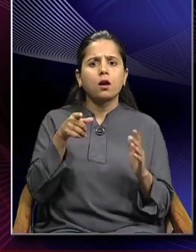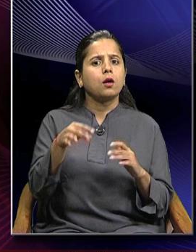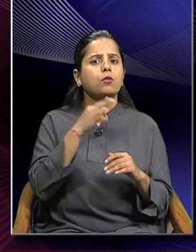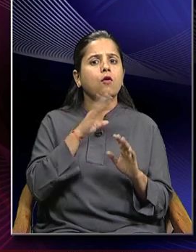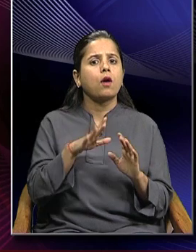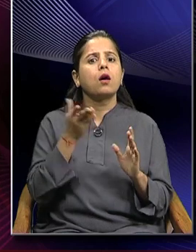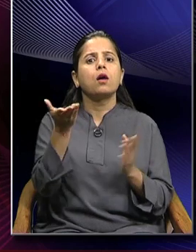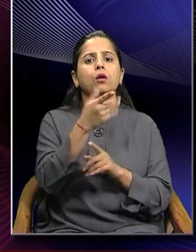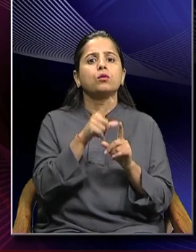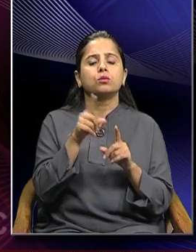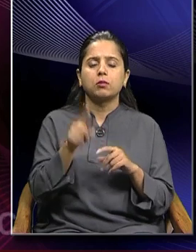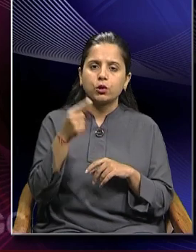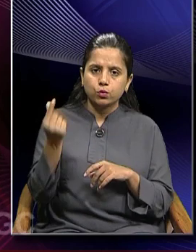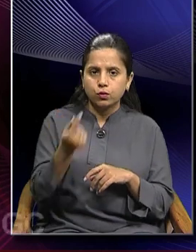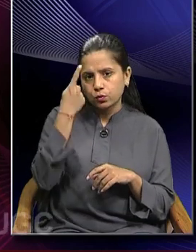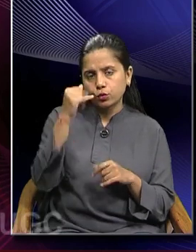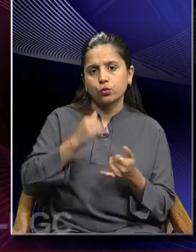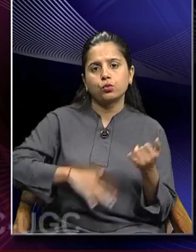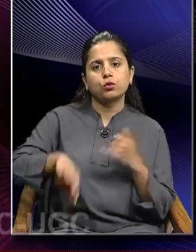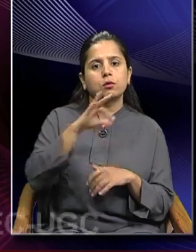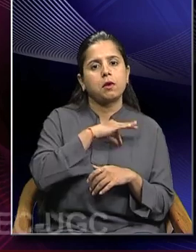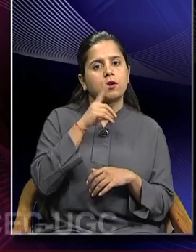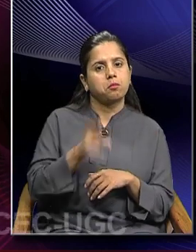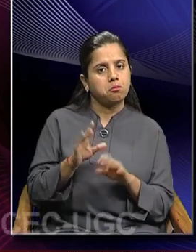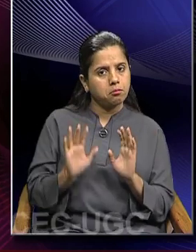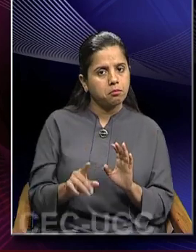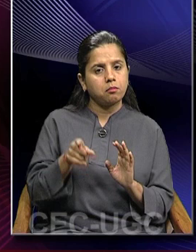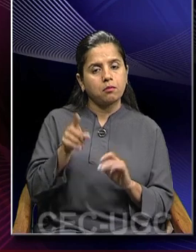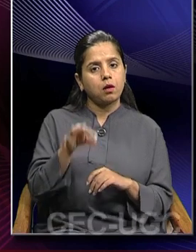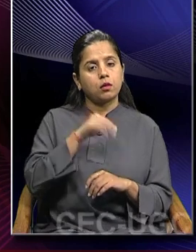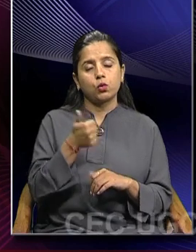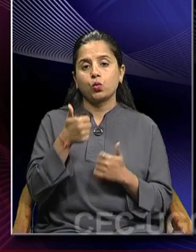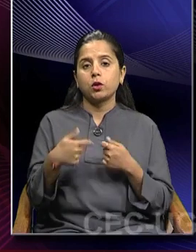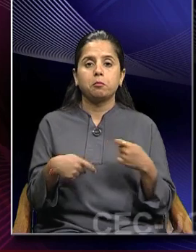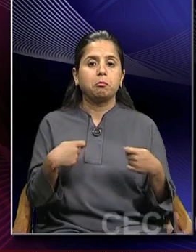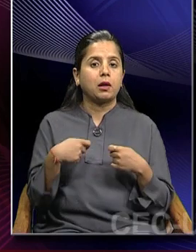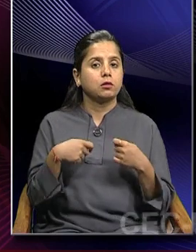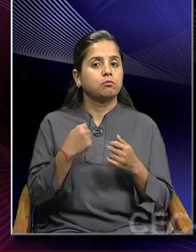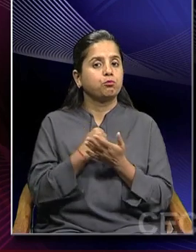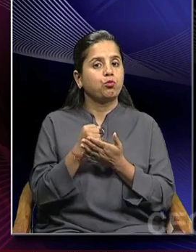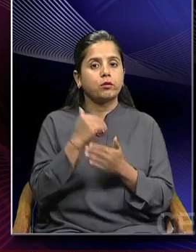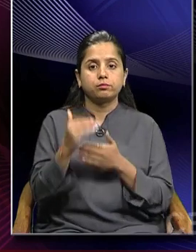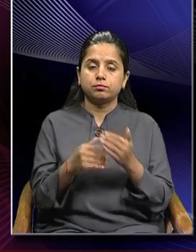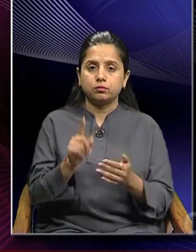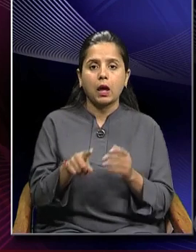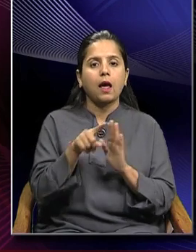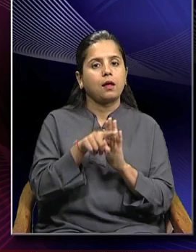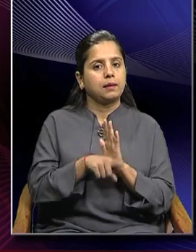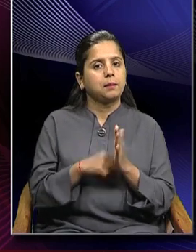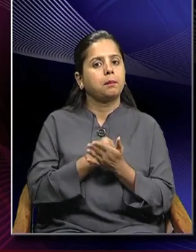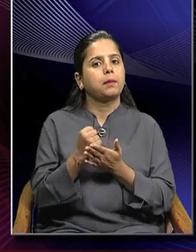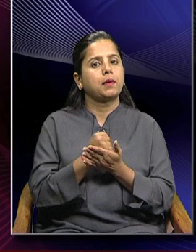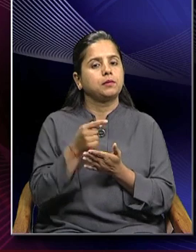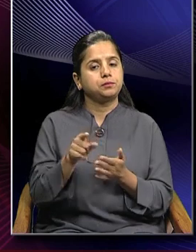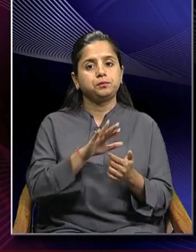making, it should be used for social benefit and should be earned through good business practices. That is called ethical practices, which